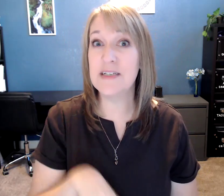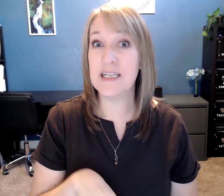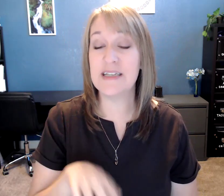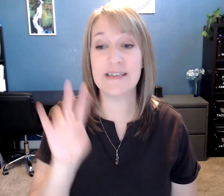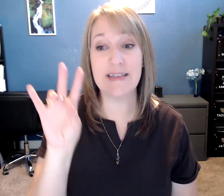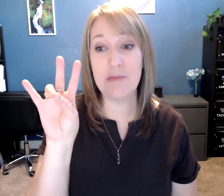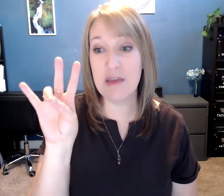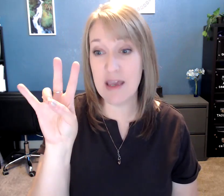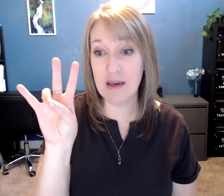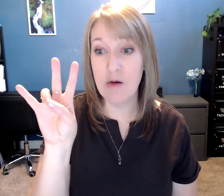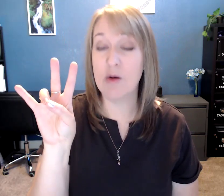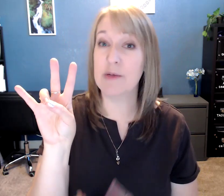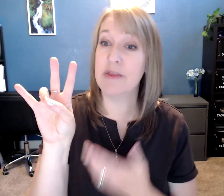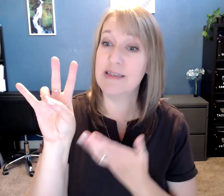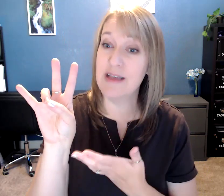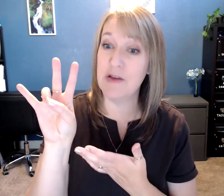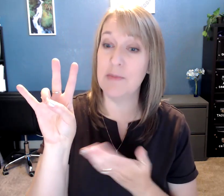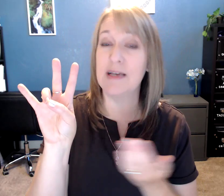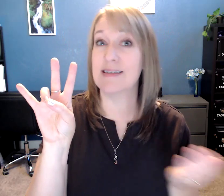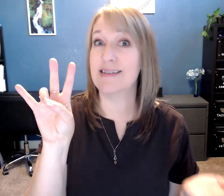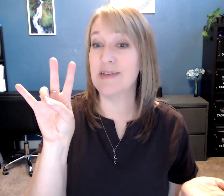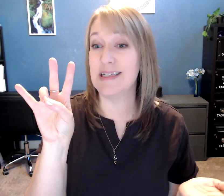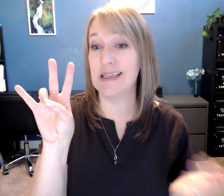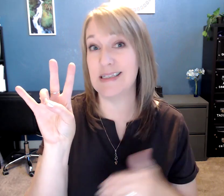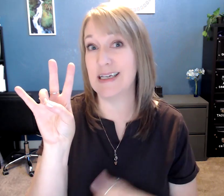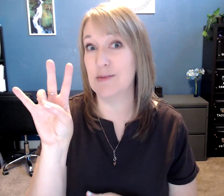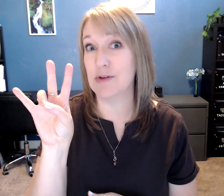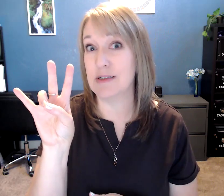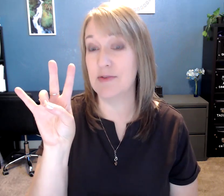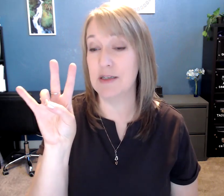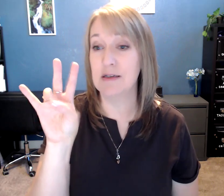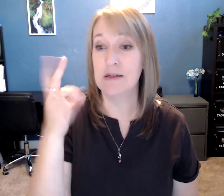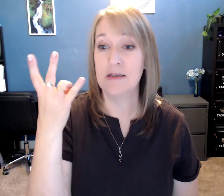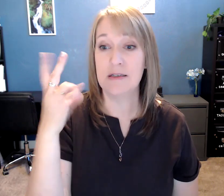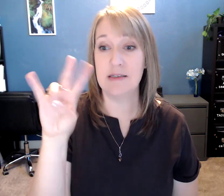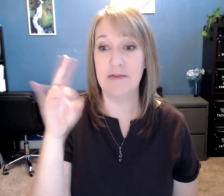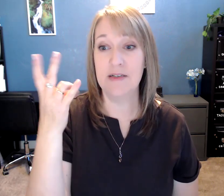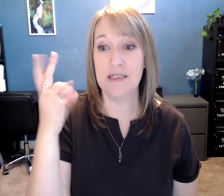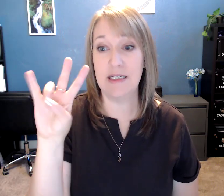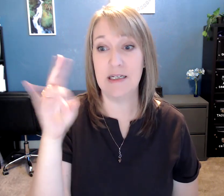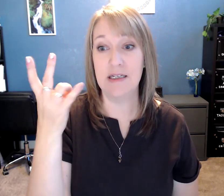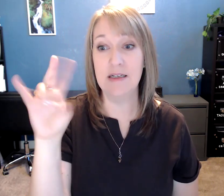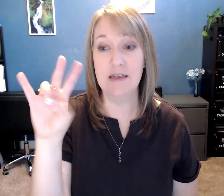17 is the same thing, only with a 7, because in 17, the second number is 7. 17.